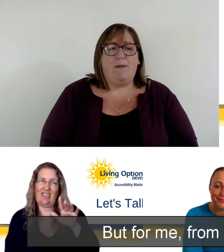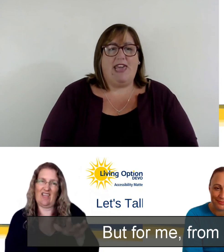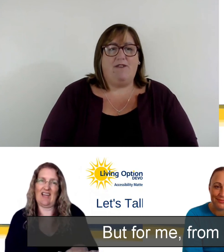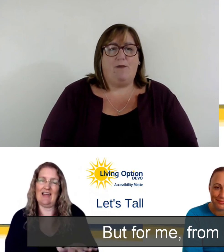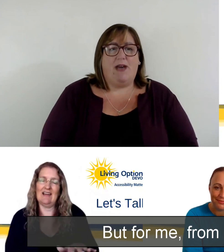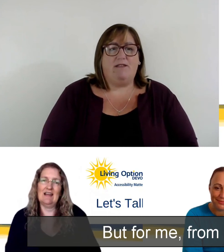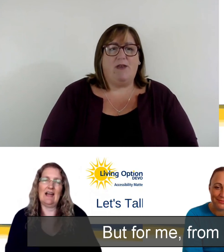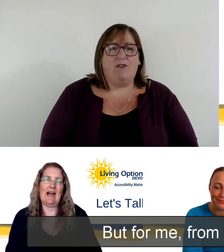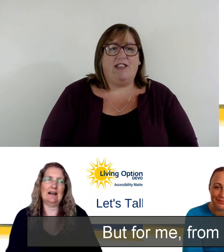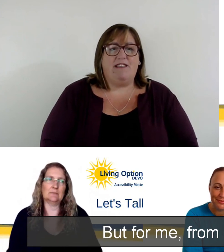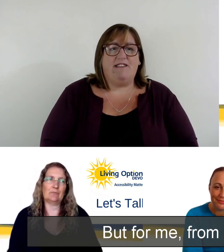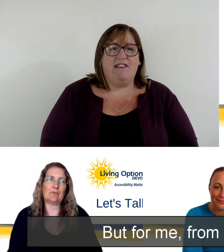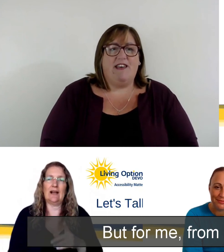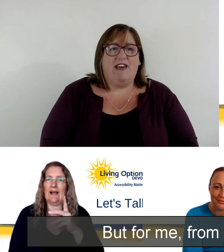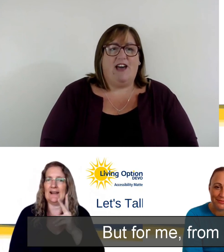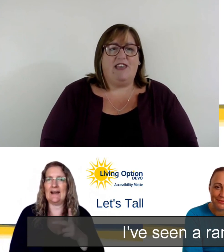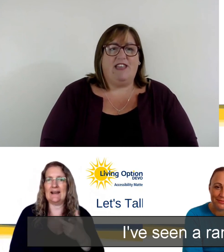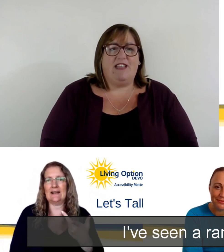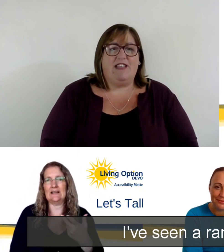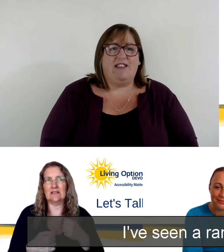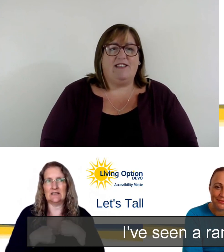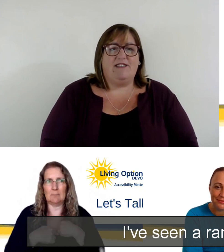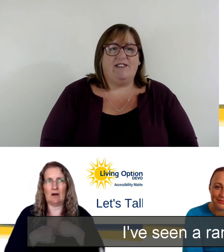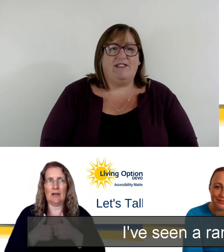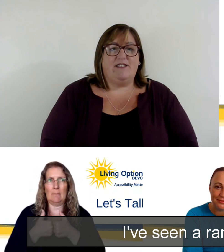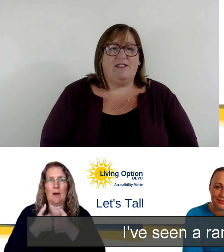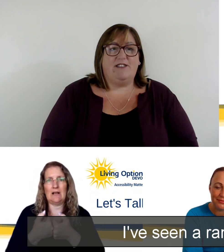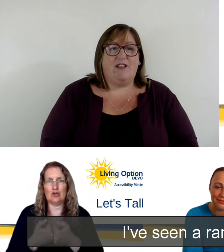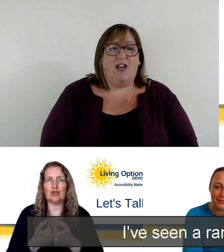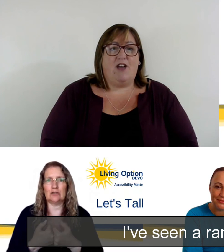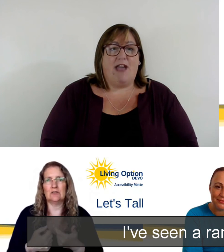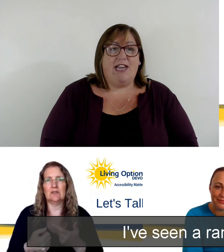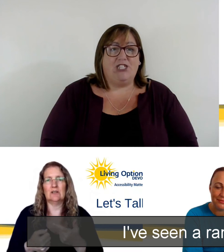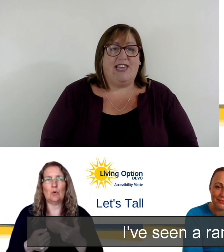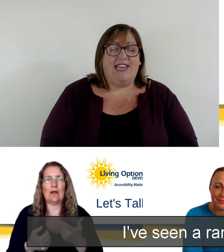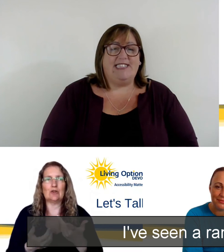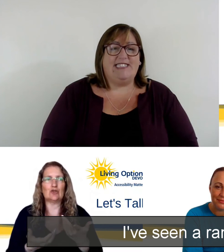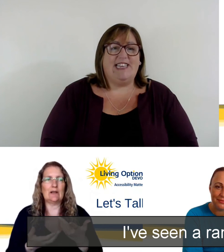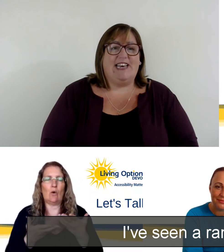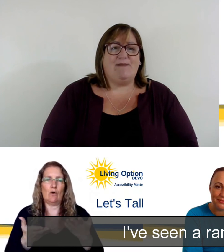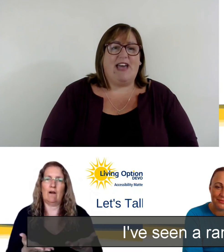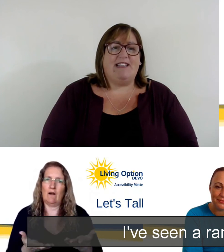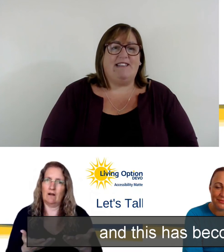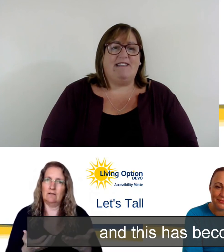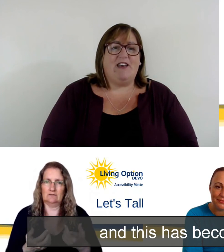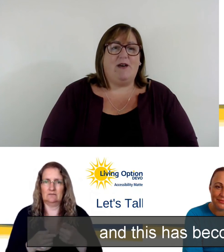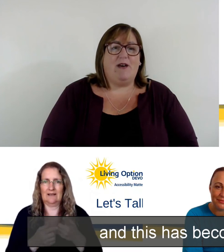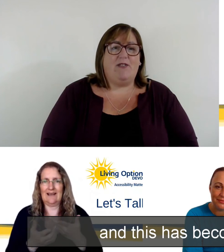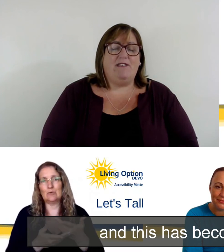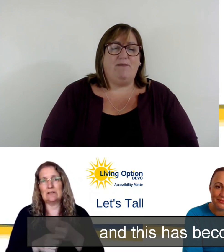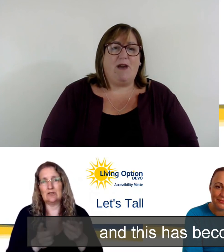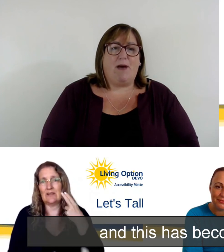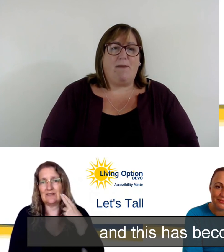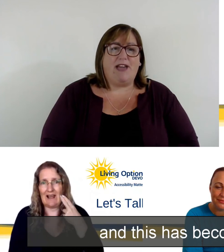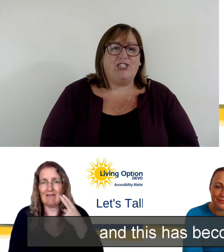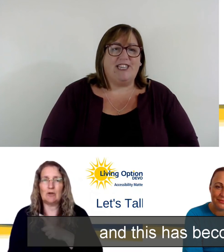But for me, from my experience, I've seen a range of needs, and